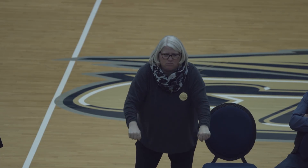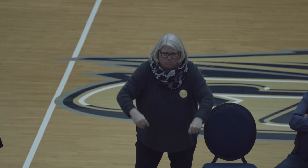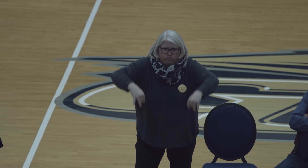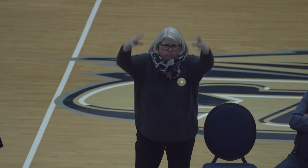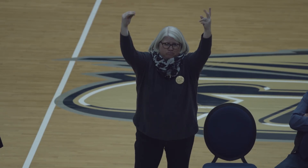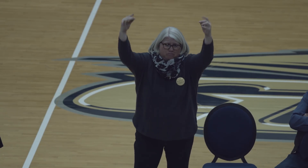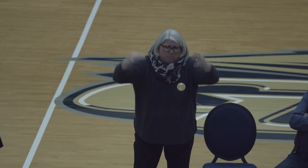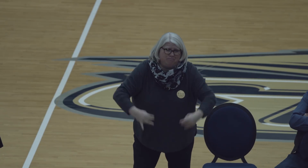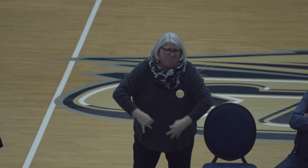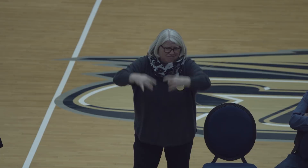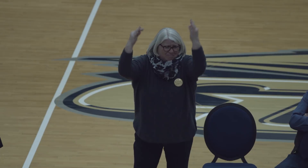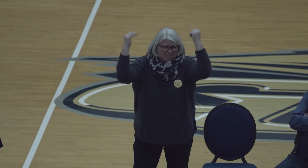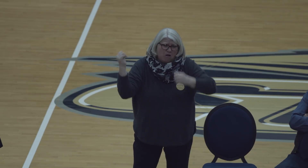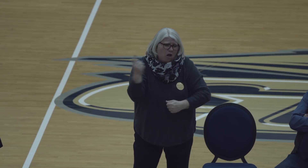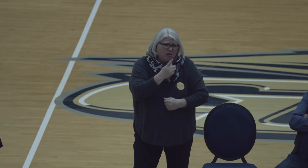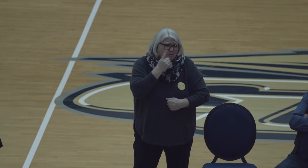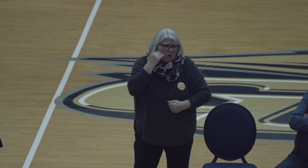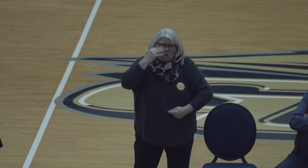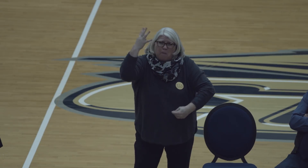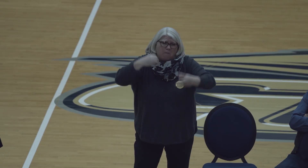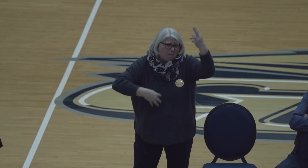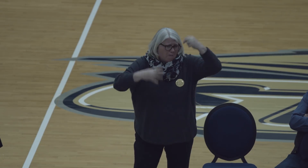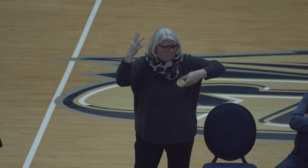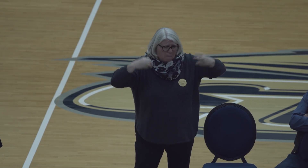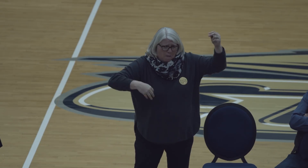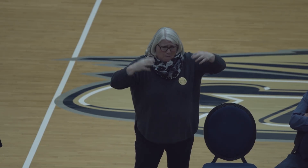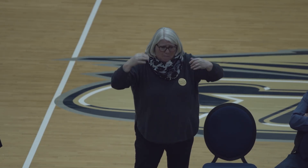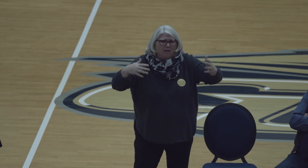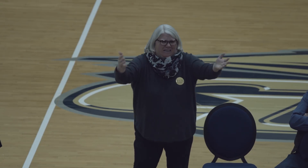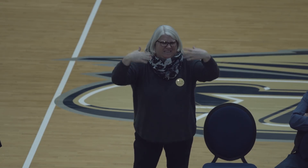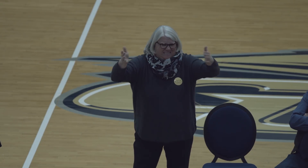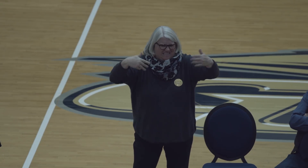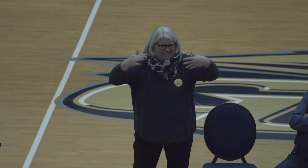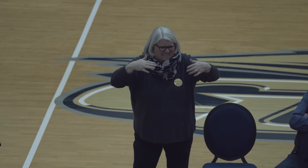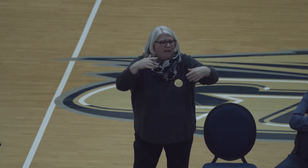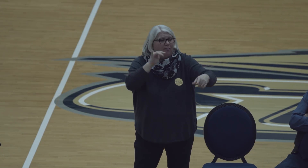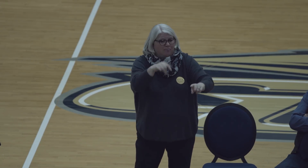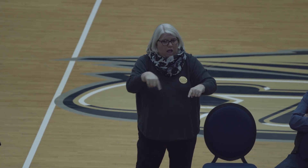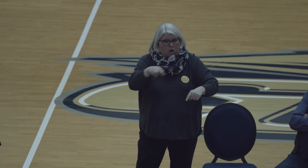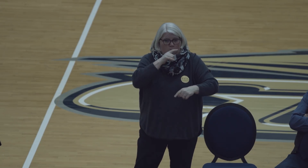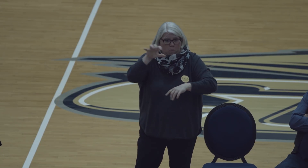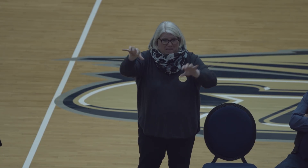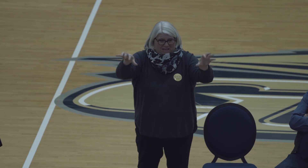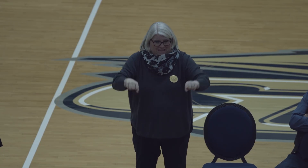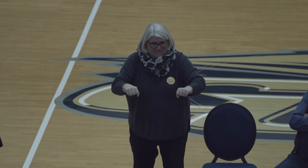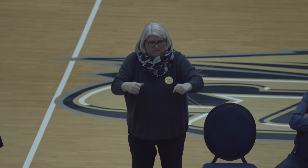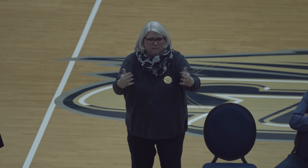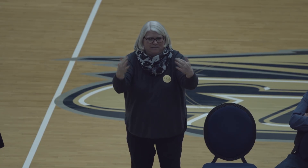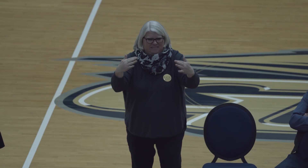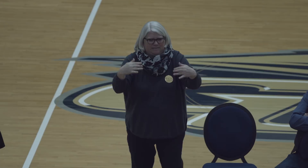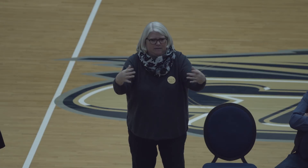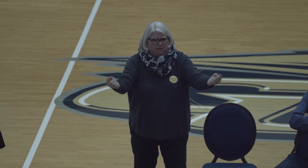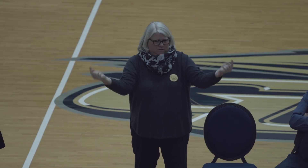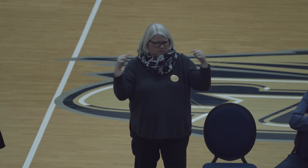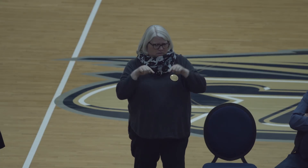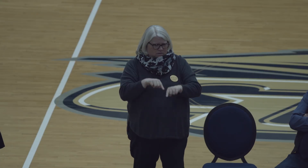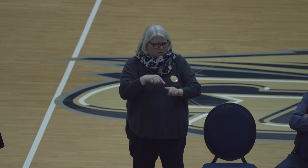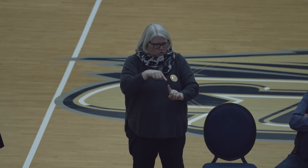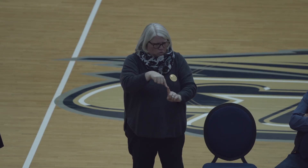8, and then at the agreed upon time, we pulled fire alarms in every single dorm, got everybody out all at once. Then we were able